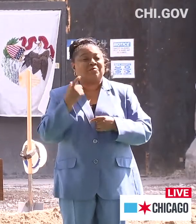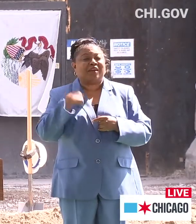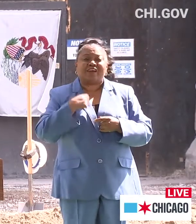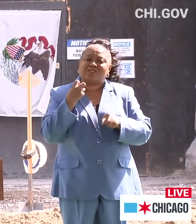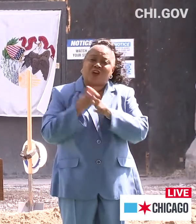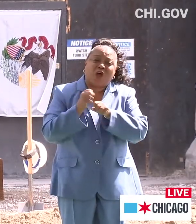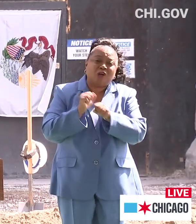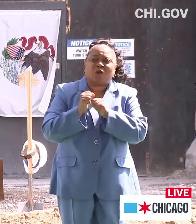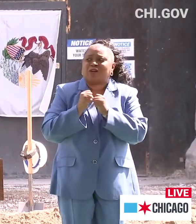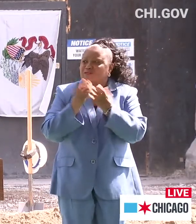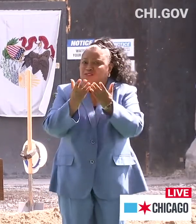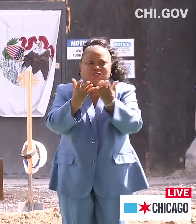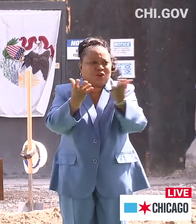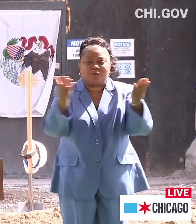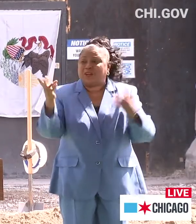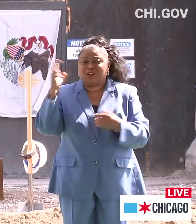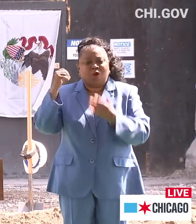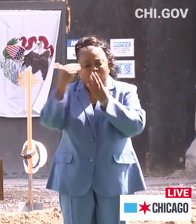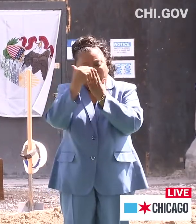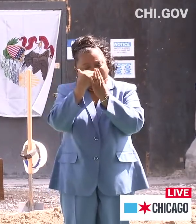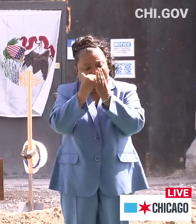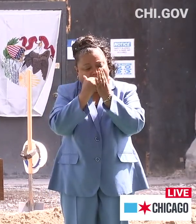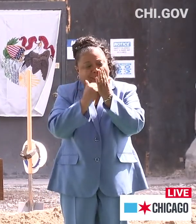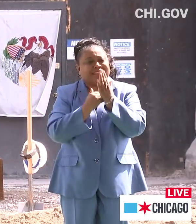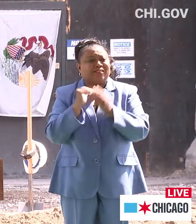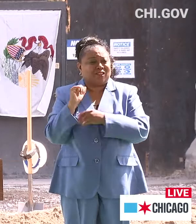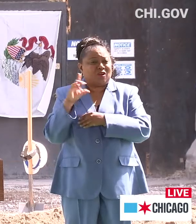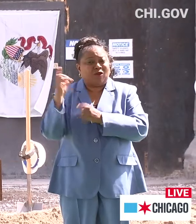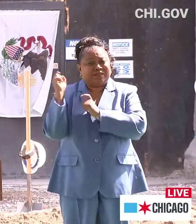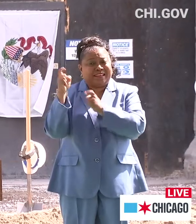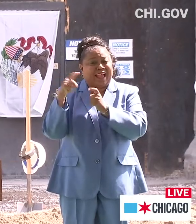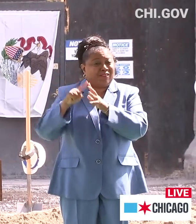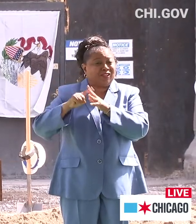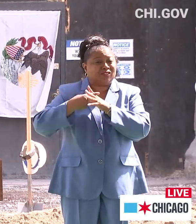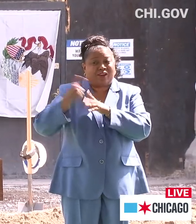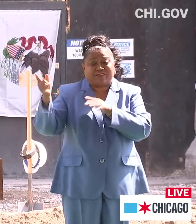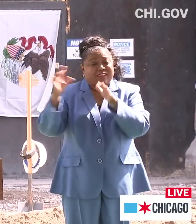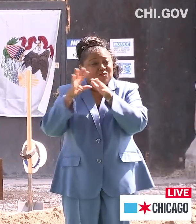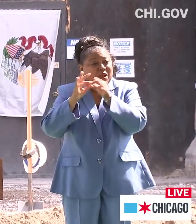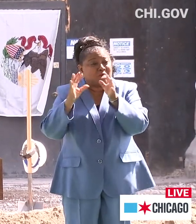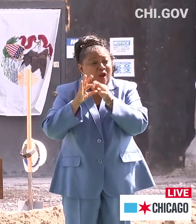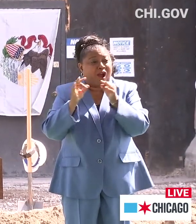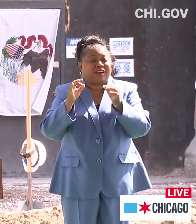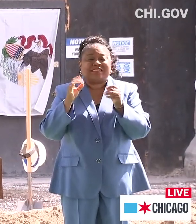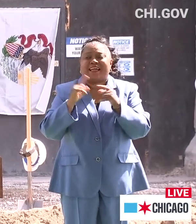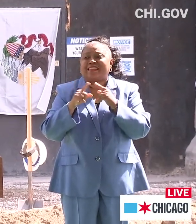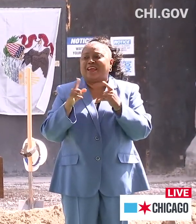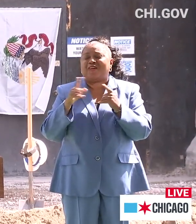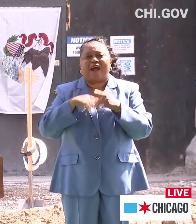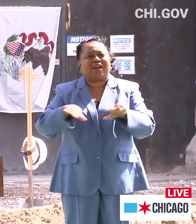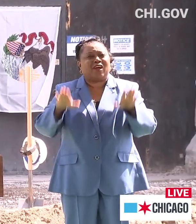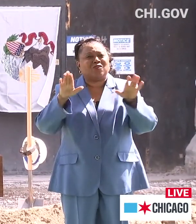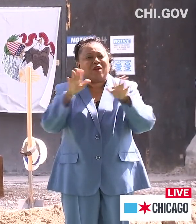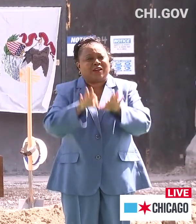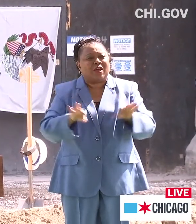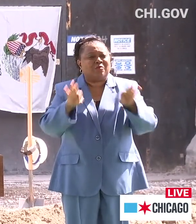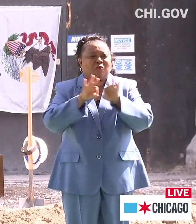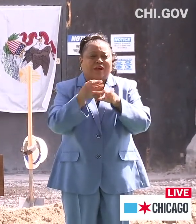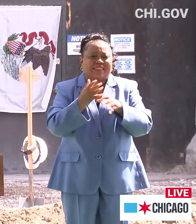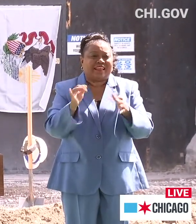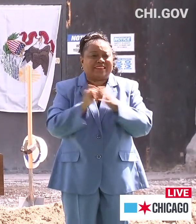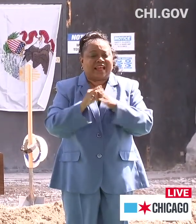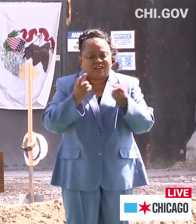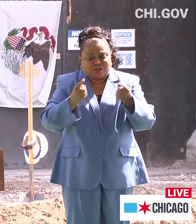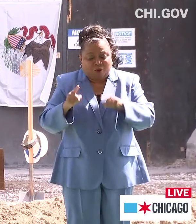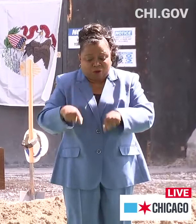of the hard work of so many. You heard the list that the Alderman gave at the start of his remarks. There are incredible, important things that